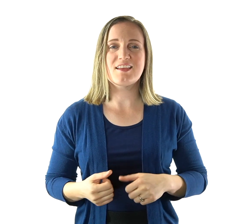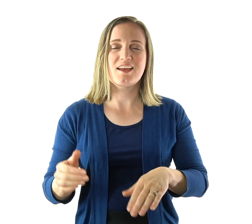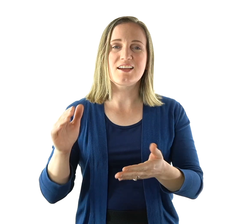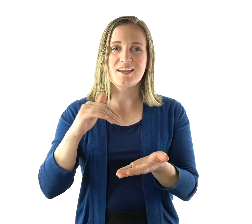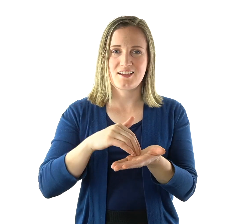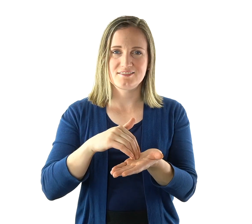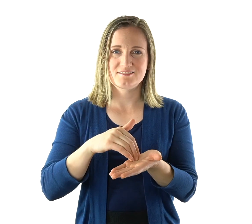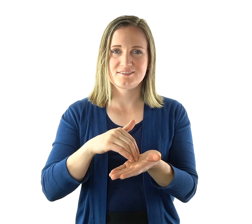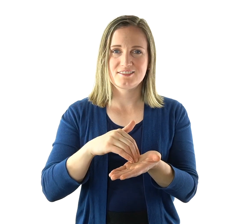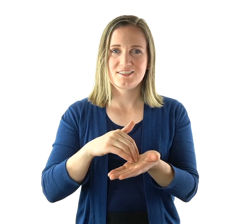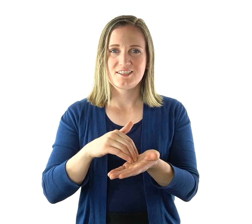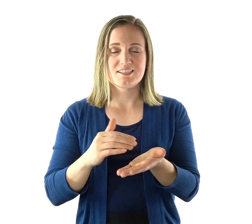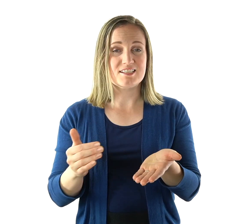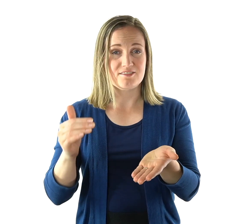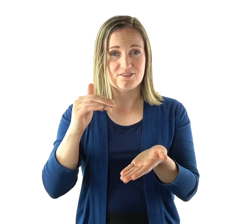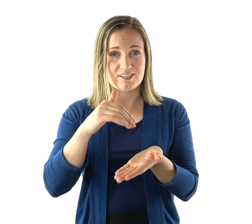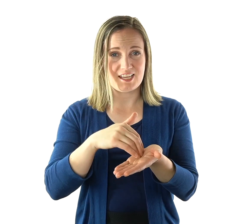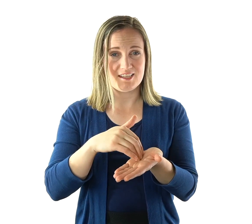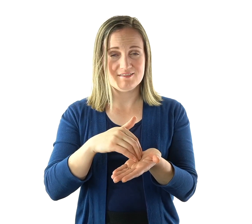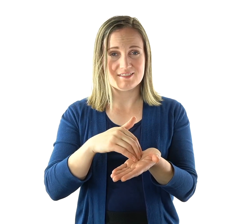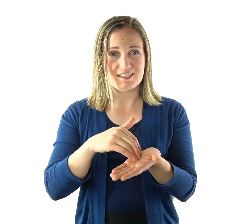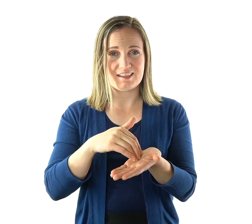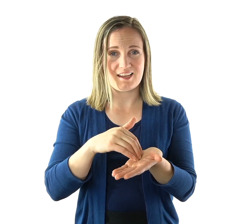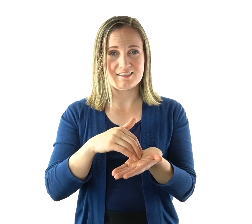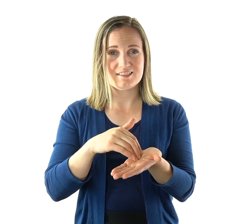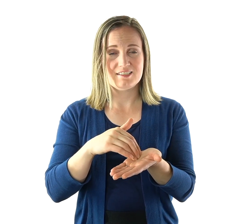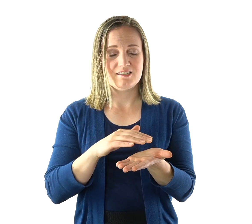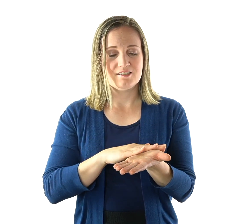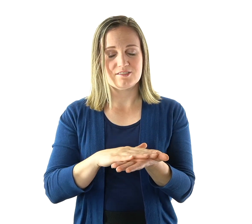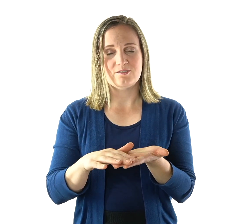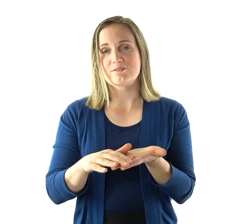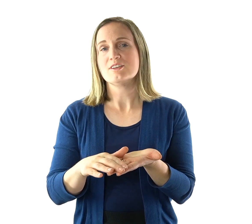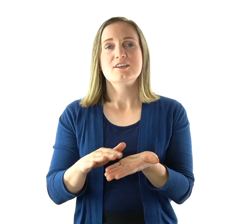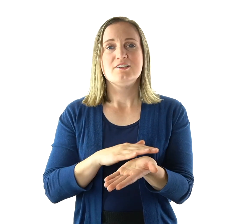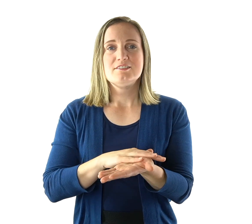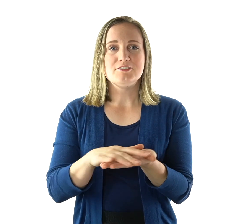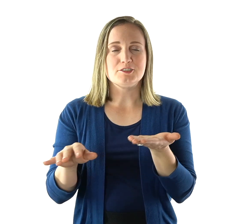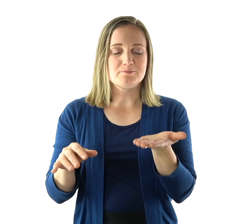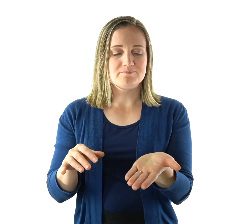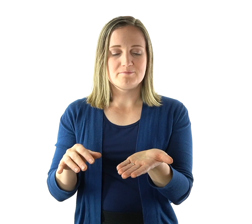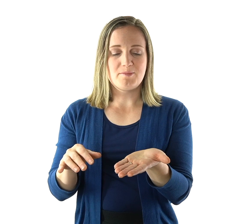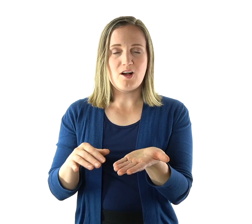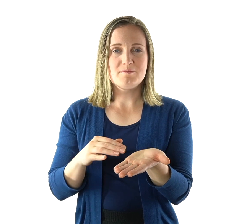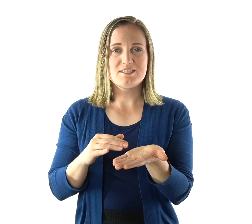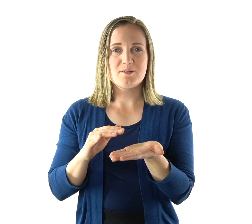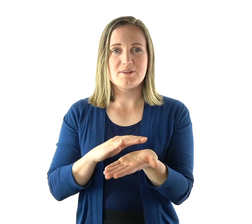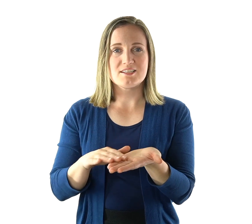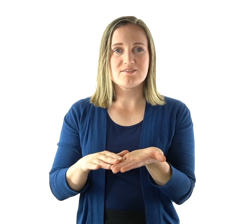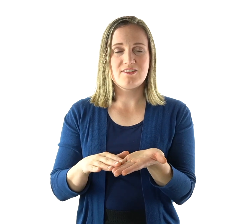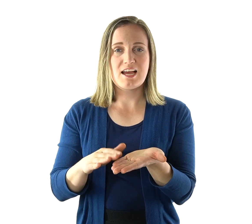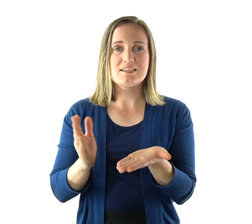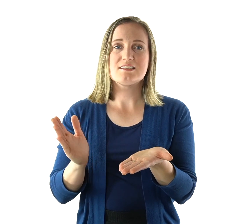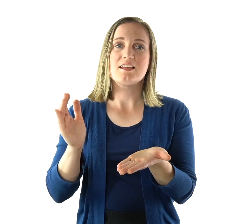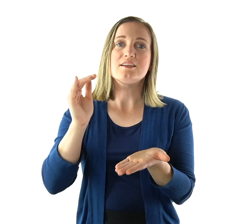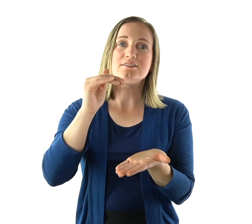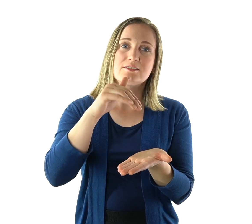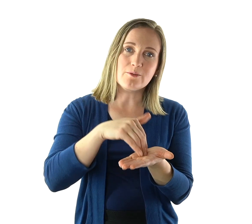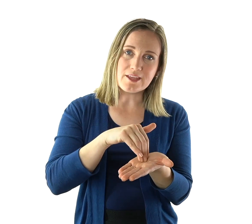then again, sign for again, it's like that. So your palm is up and it's flat, and you just go